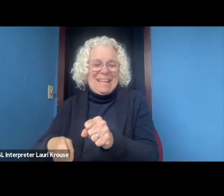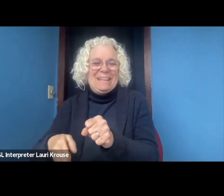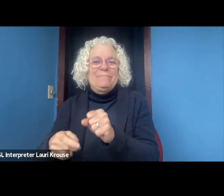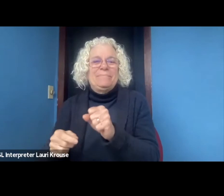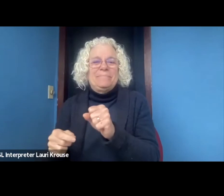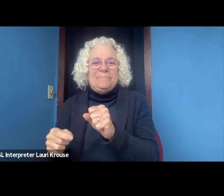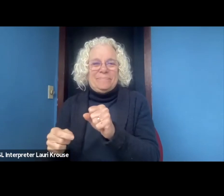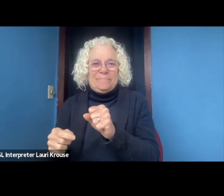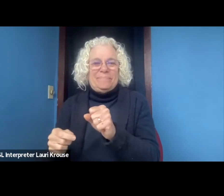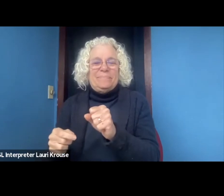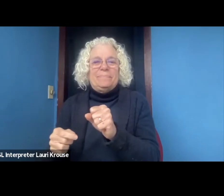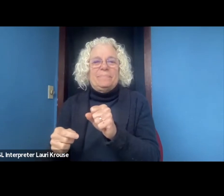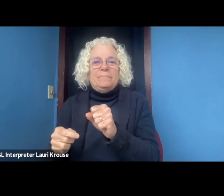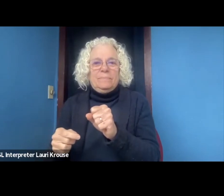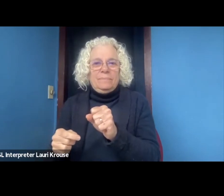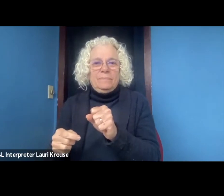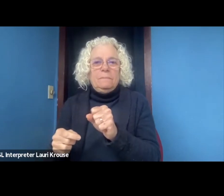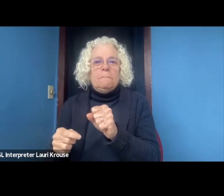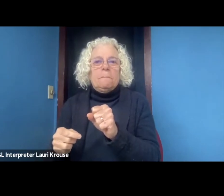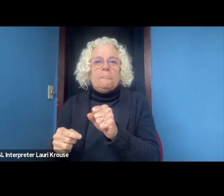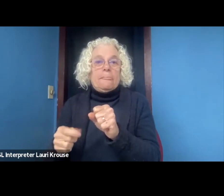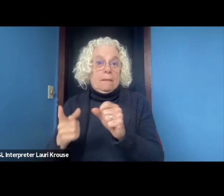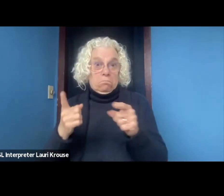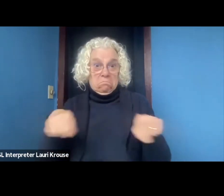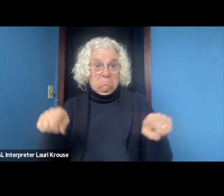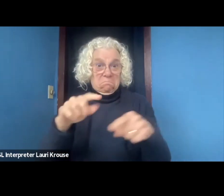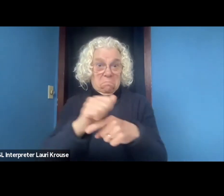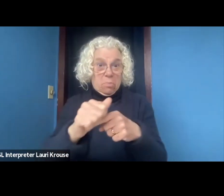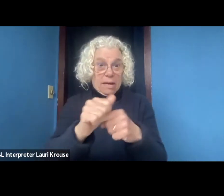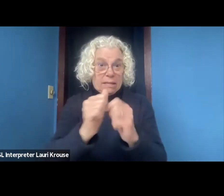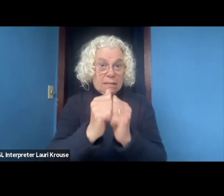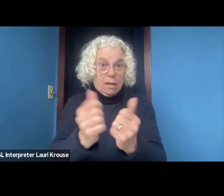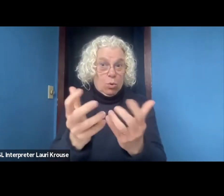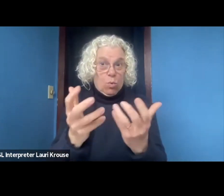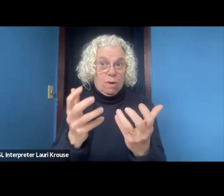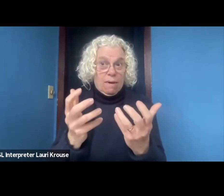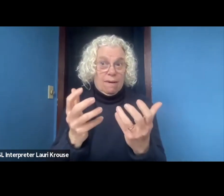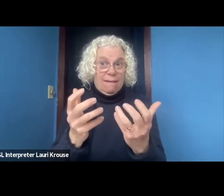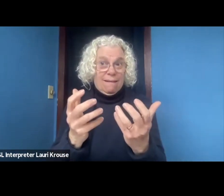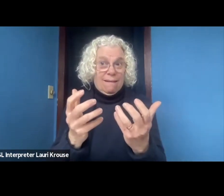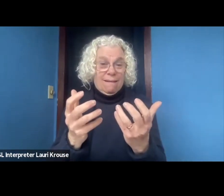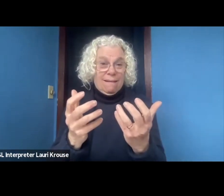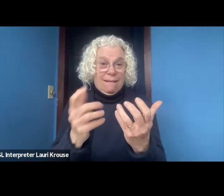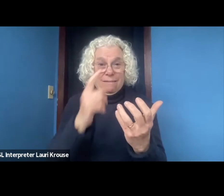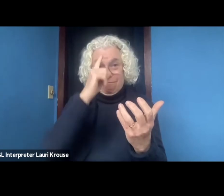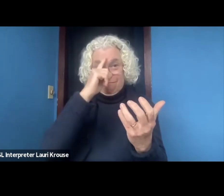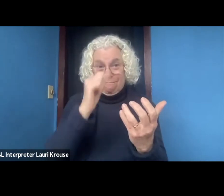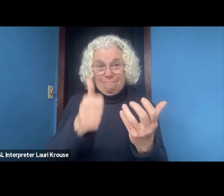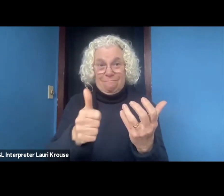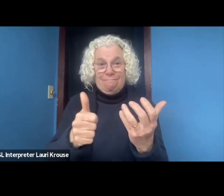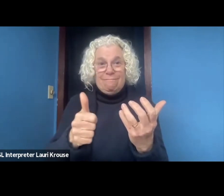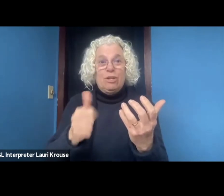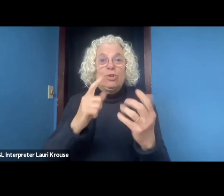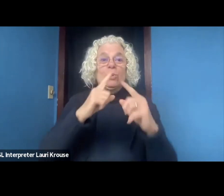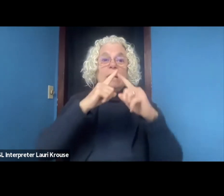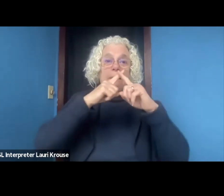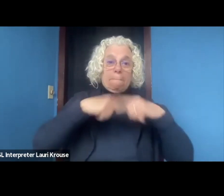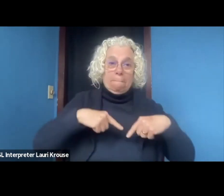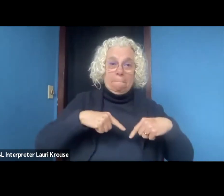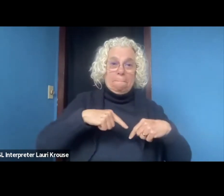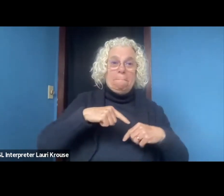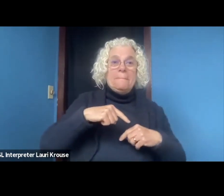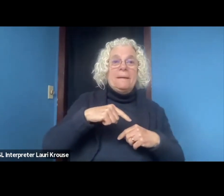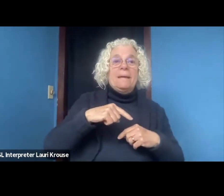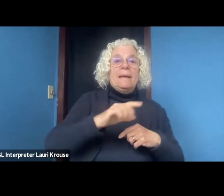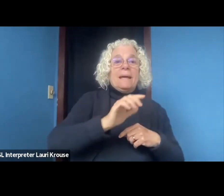modalities, totally. Okay, so can we rehearse that and try that together? And feel free to do it as you're on mute. So Alberto, whenever you're